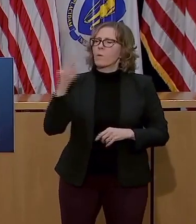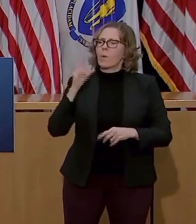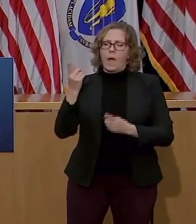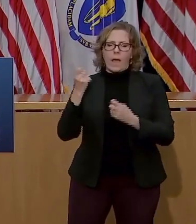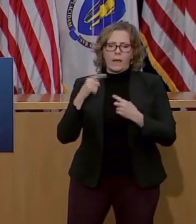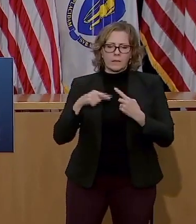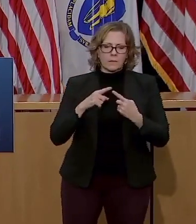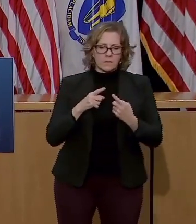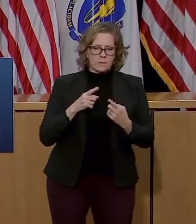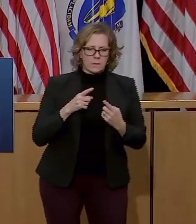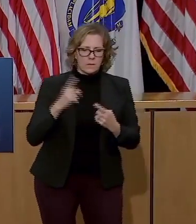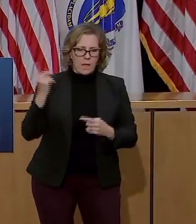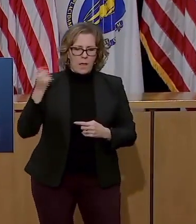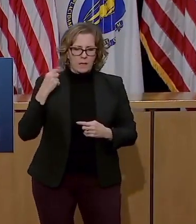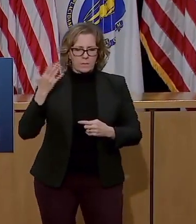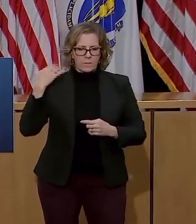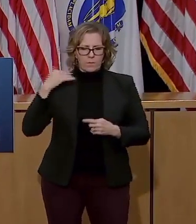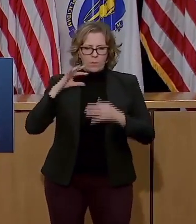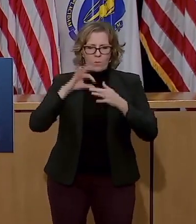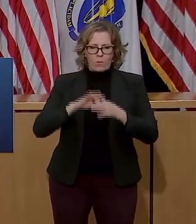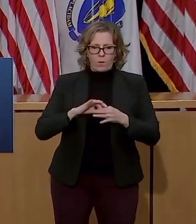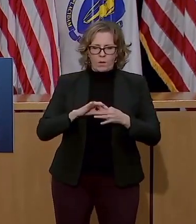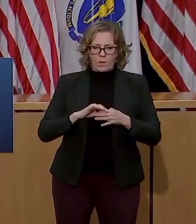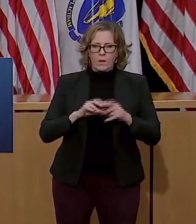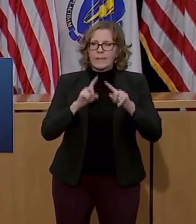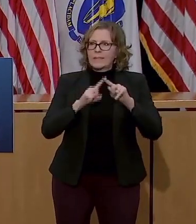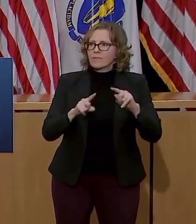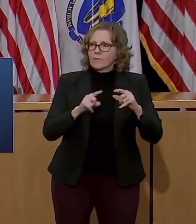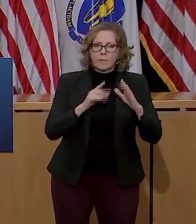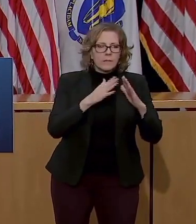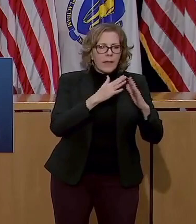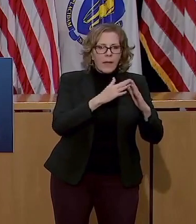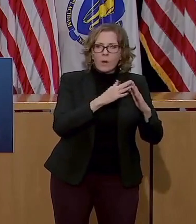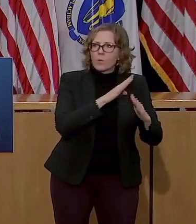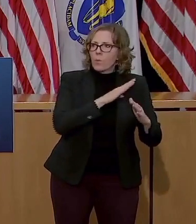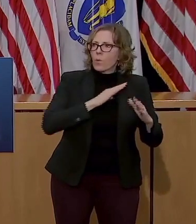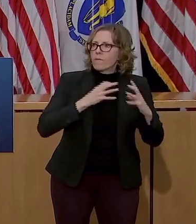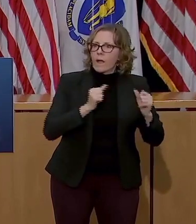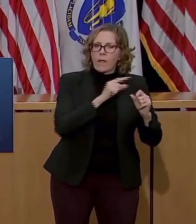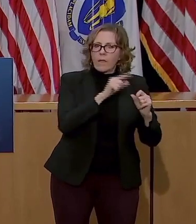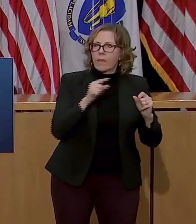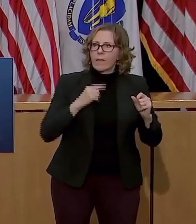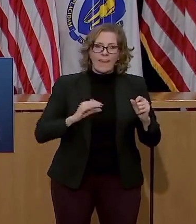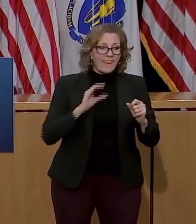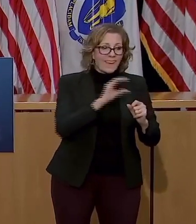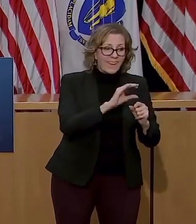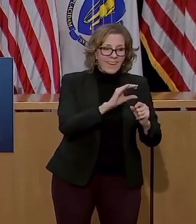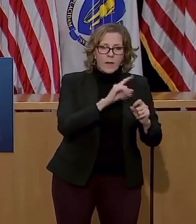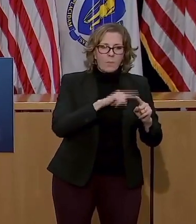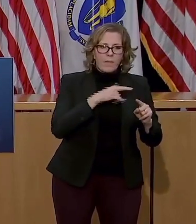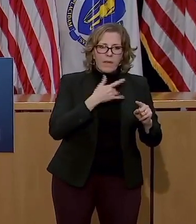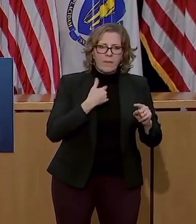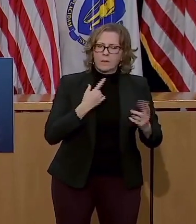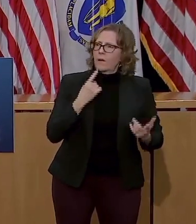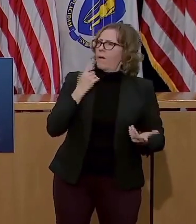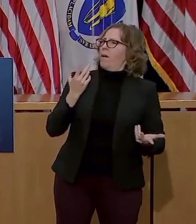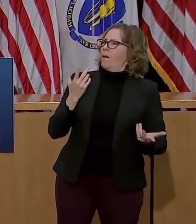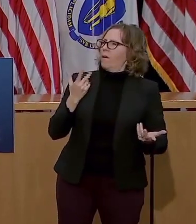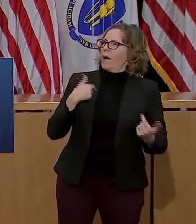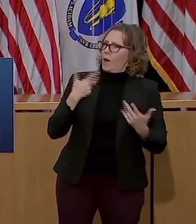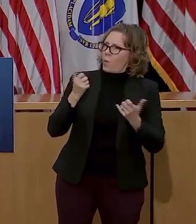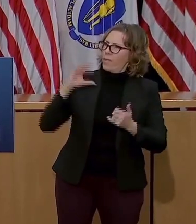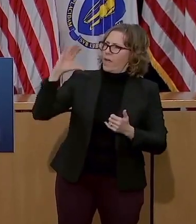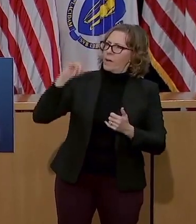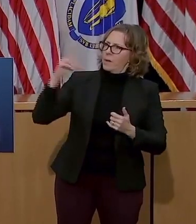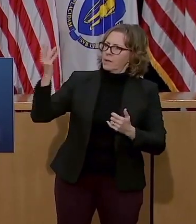local boards of health who've gotten their allocation and it's not what they had been hoping for and had asked for. And so when we